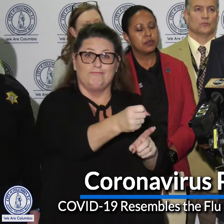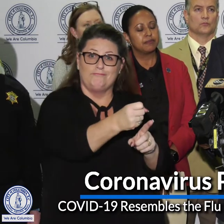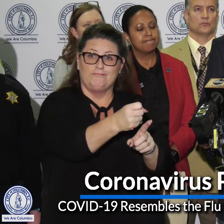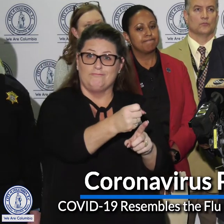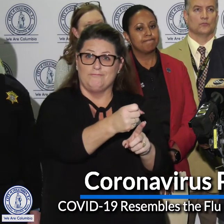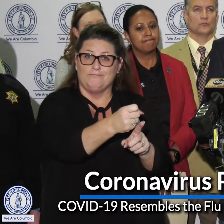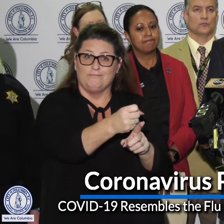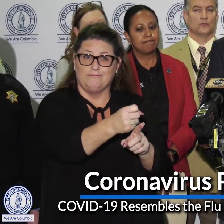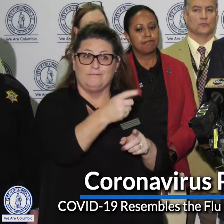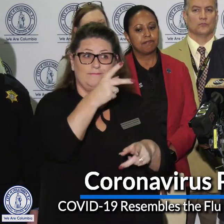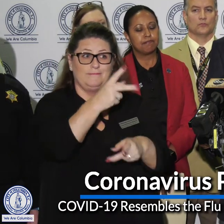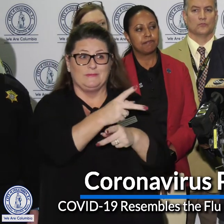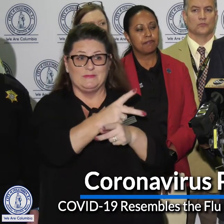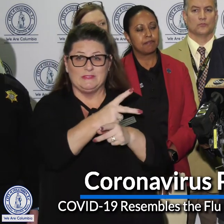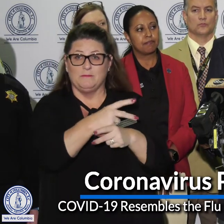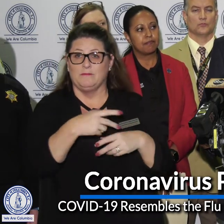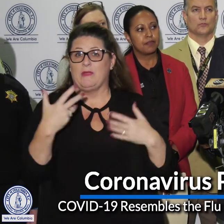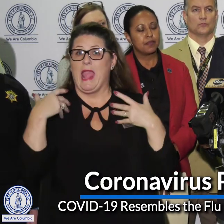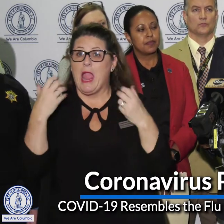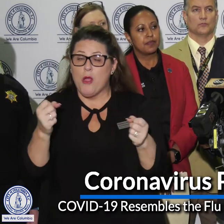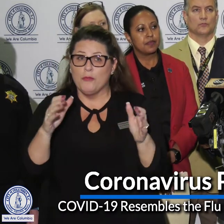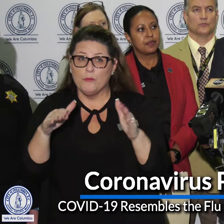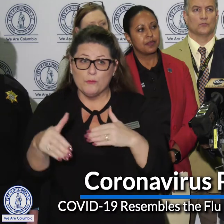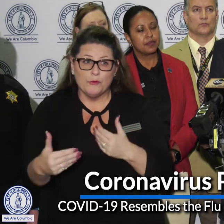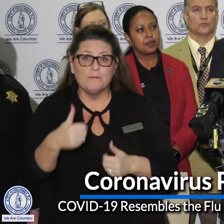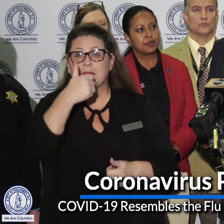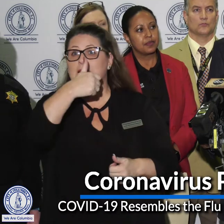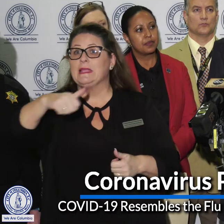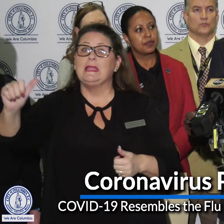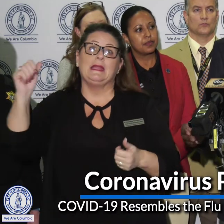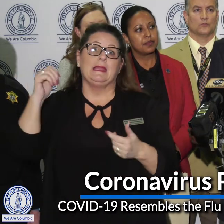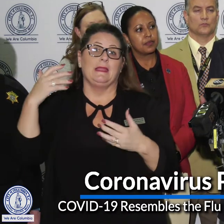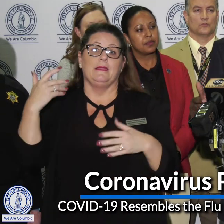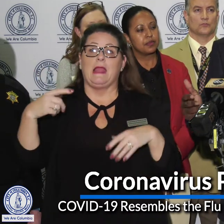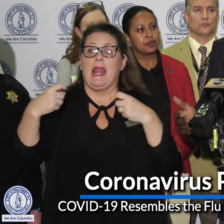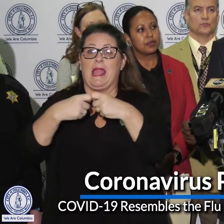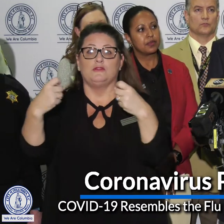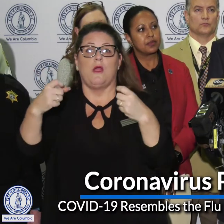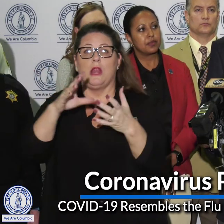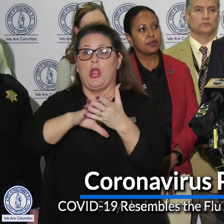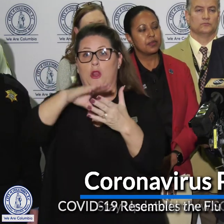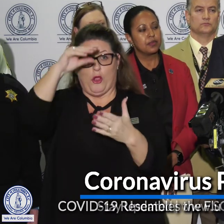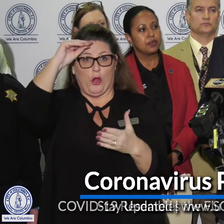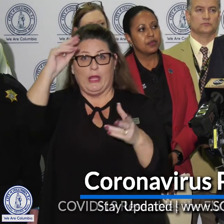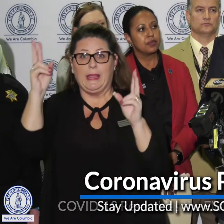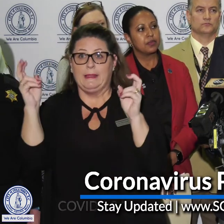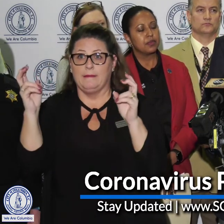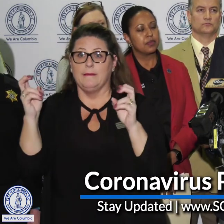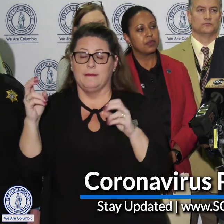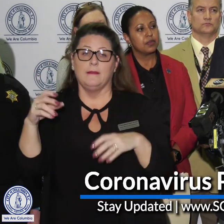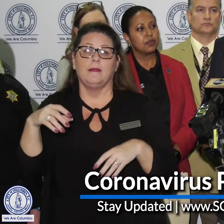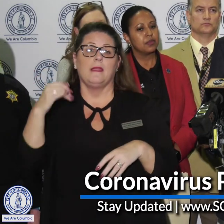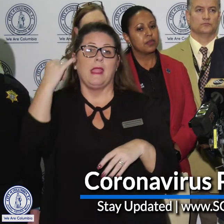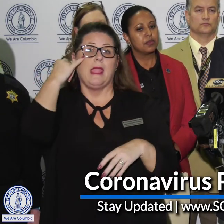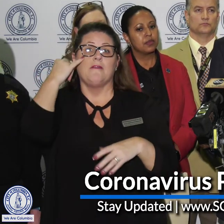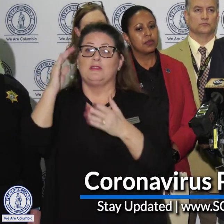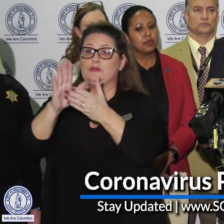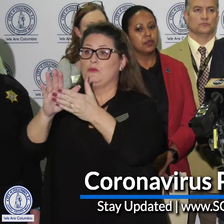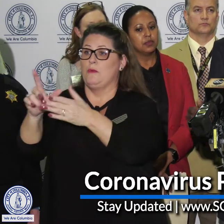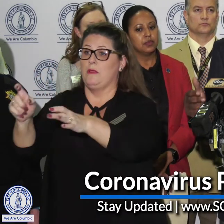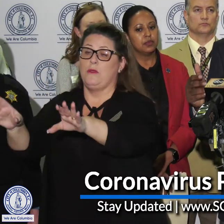have. Preparing for any e-learning in the event that a school or a district has to be closed, that